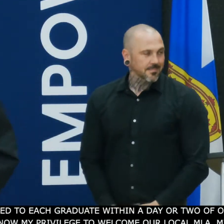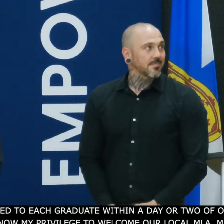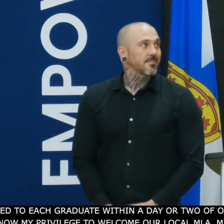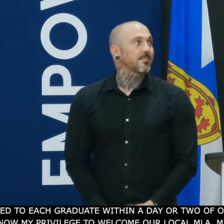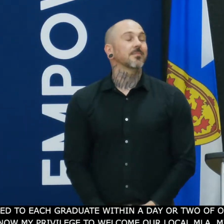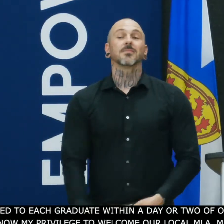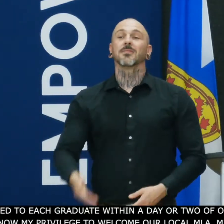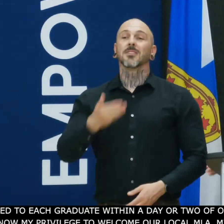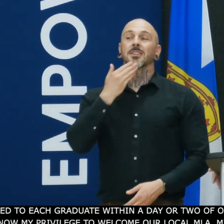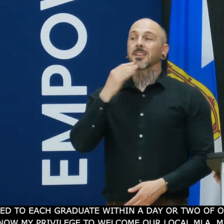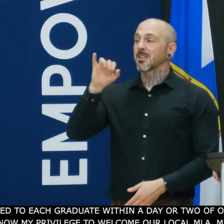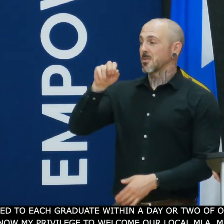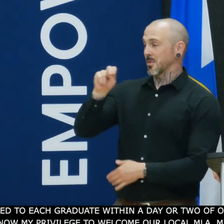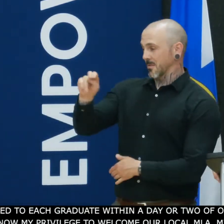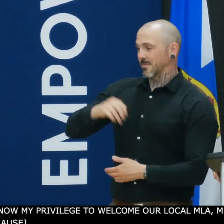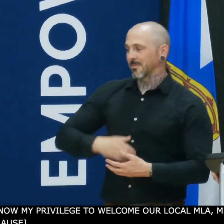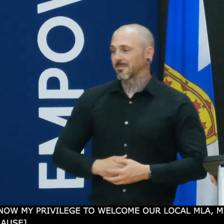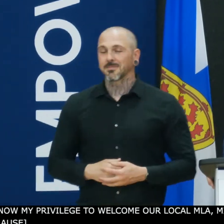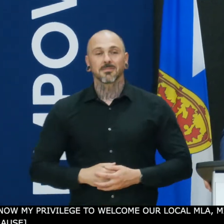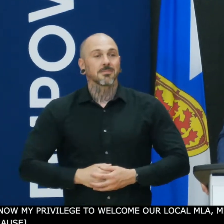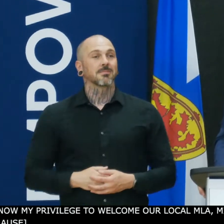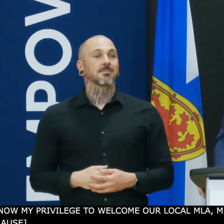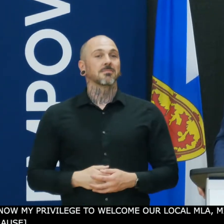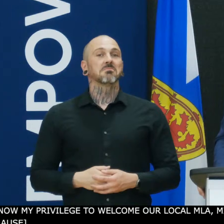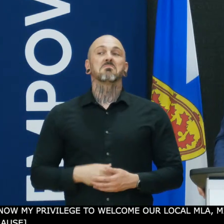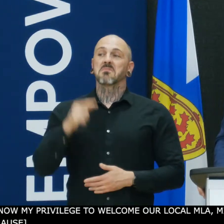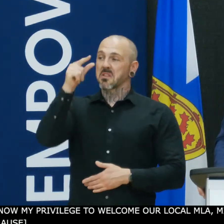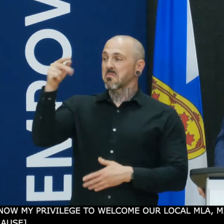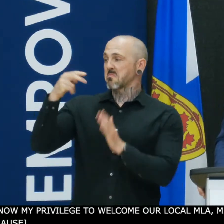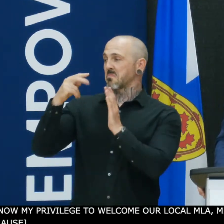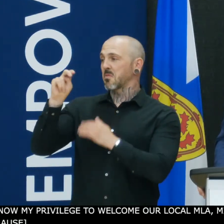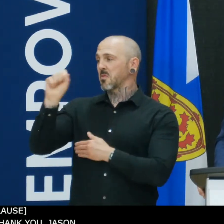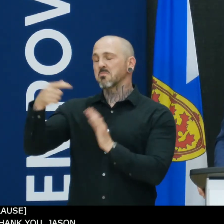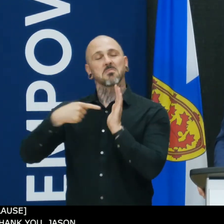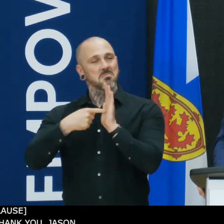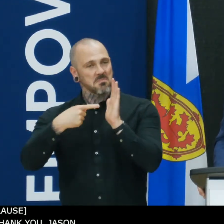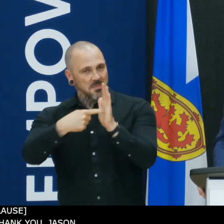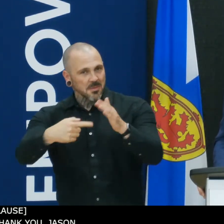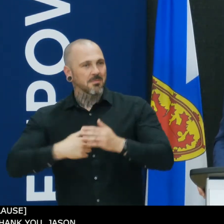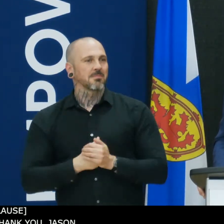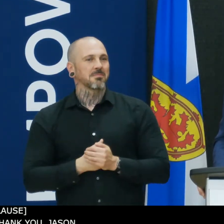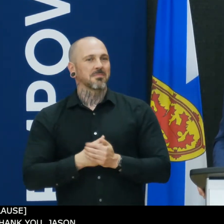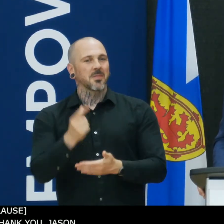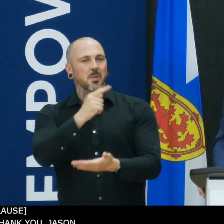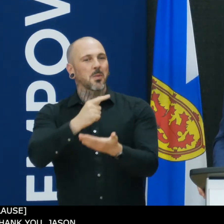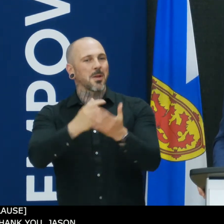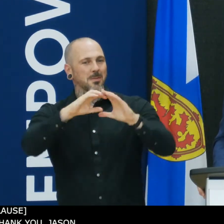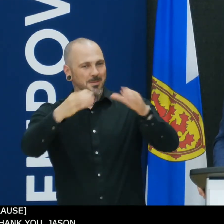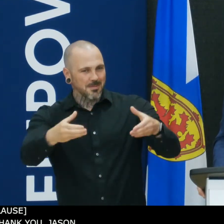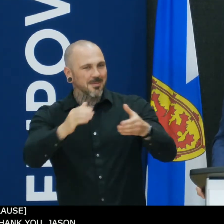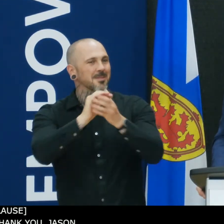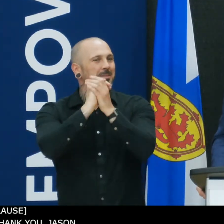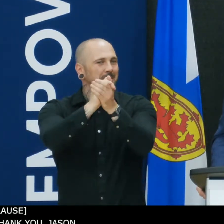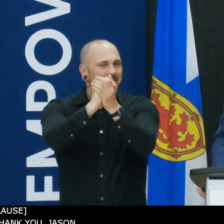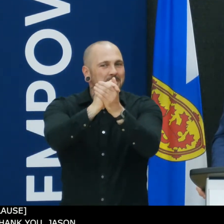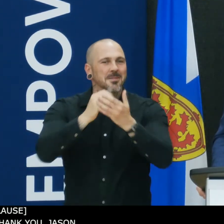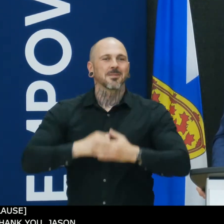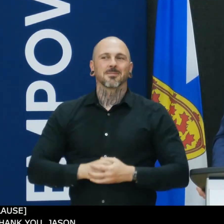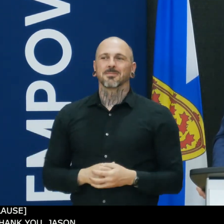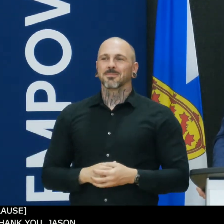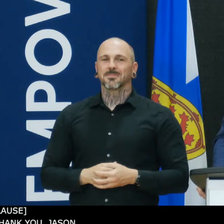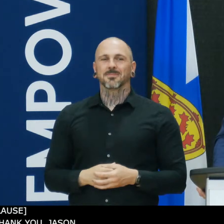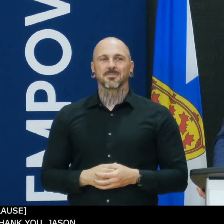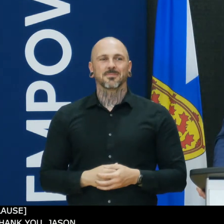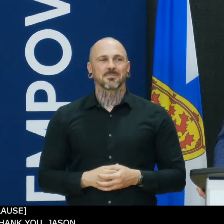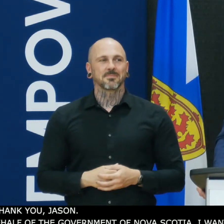Thank you, Jason. On behalf of the government of Nova Scotia, I want to extend congratulations to the graduates and